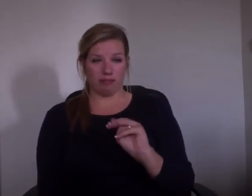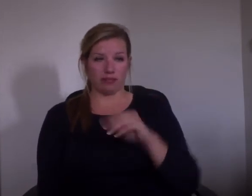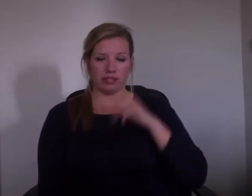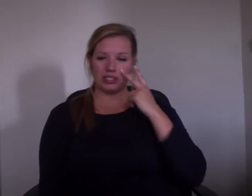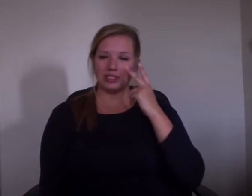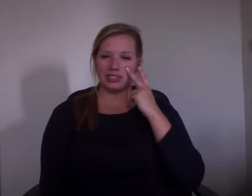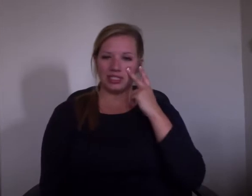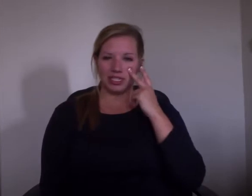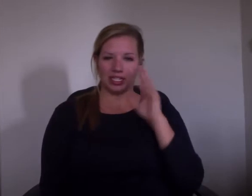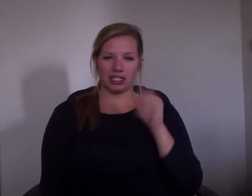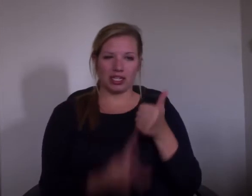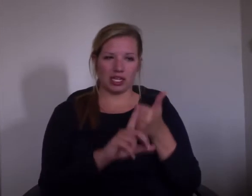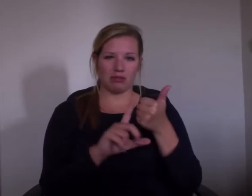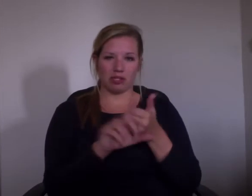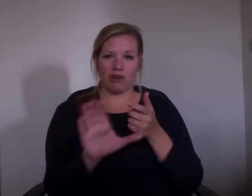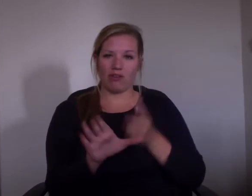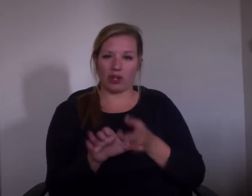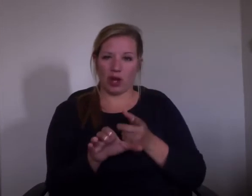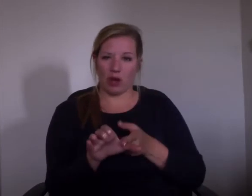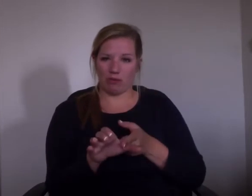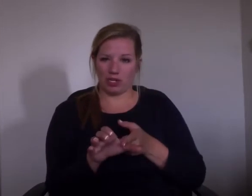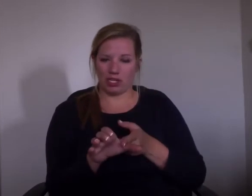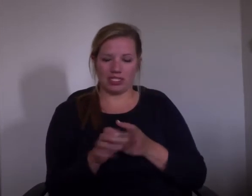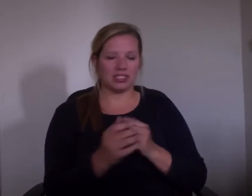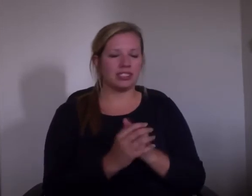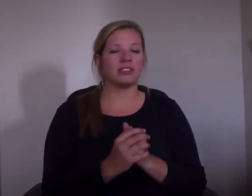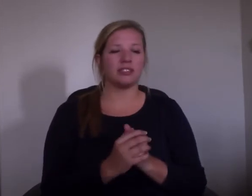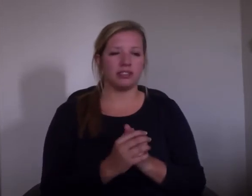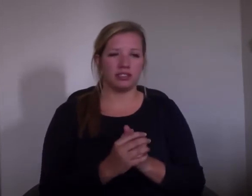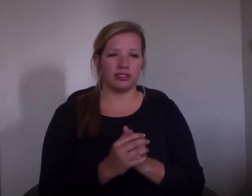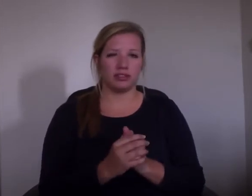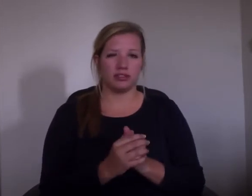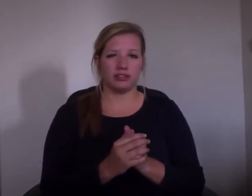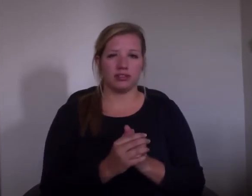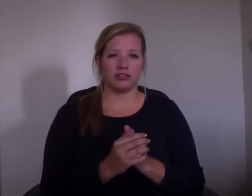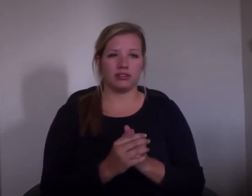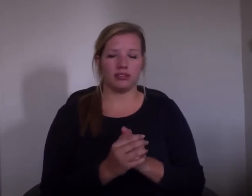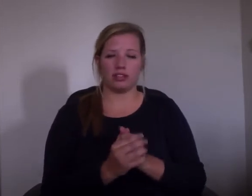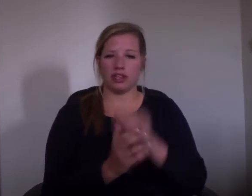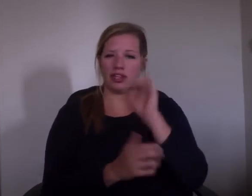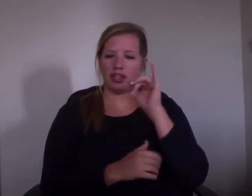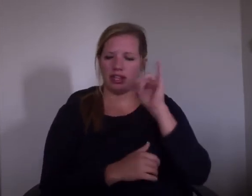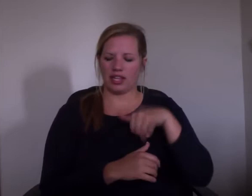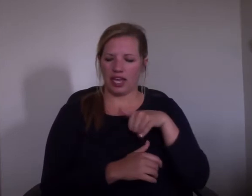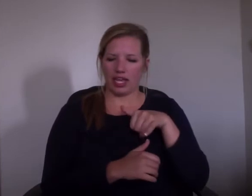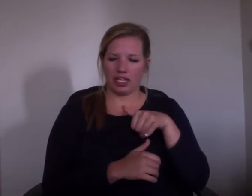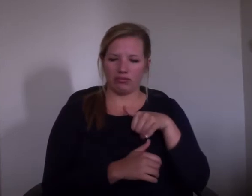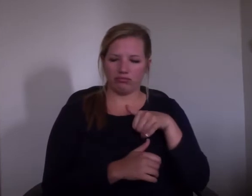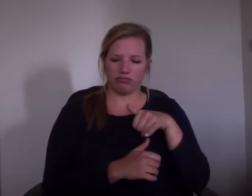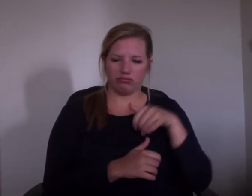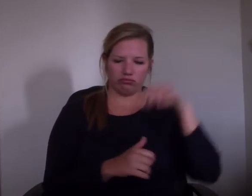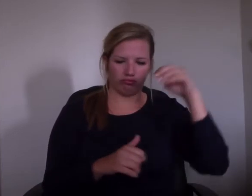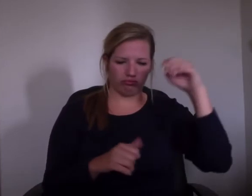communist, the prism didn't allow them to see the reality that he was first